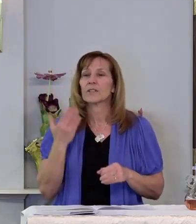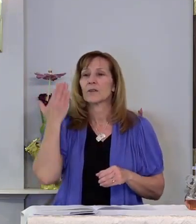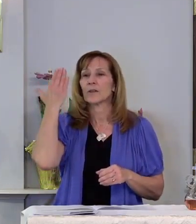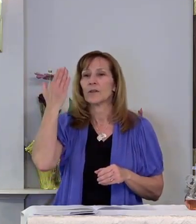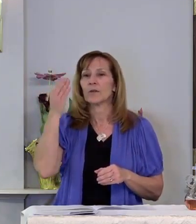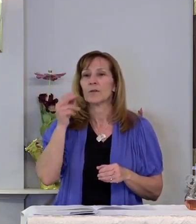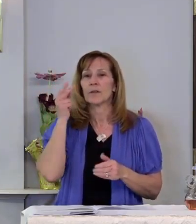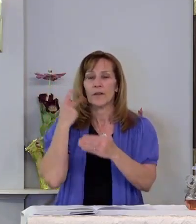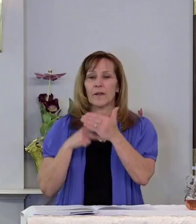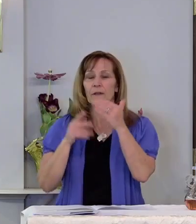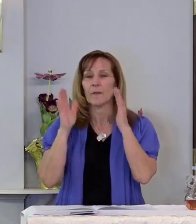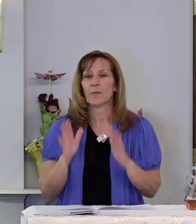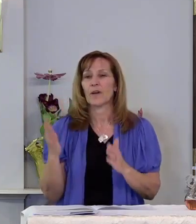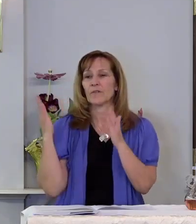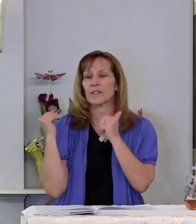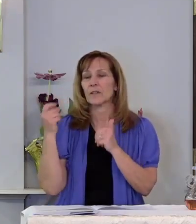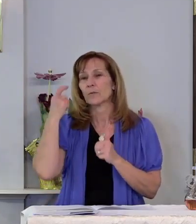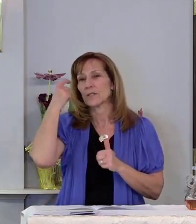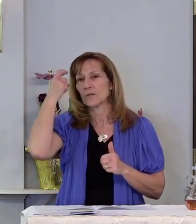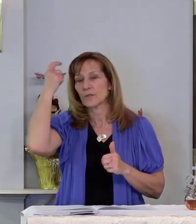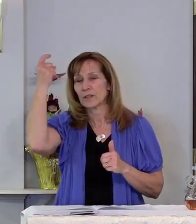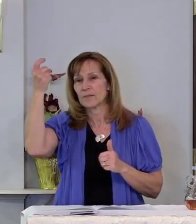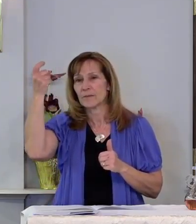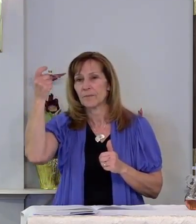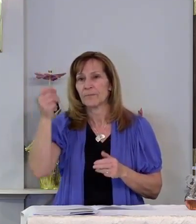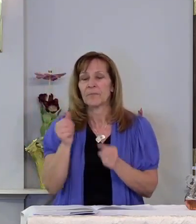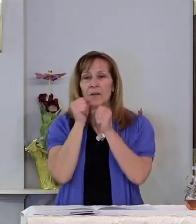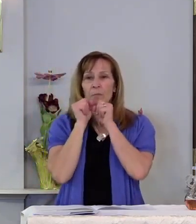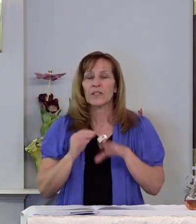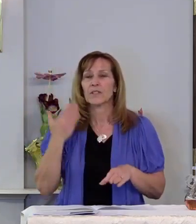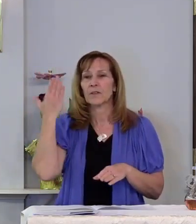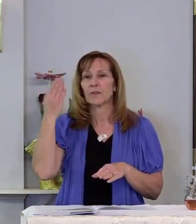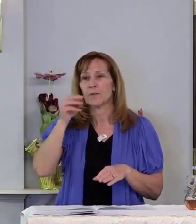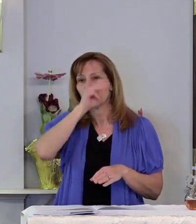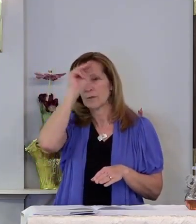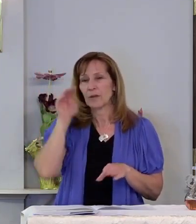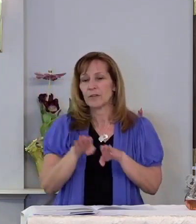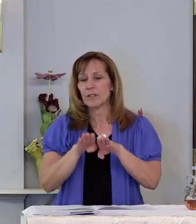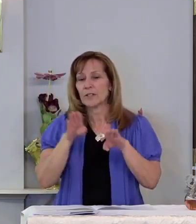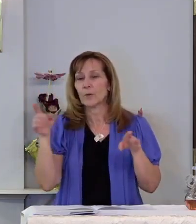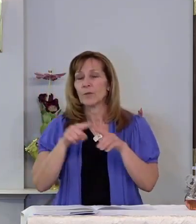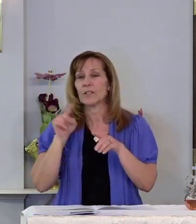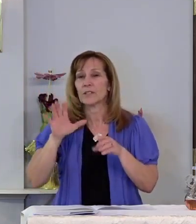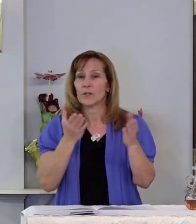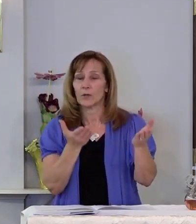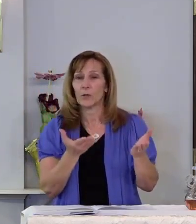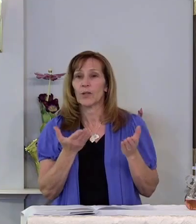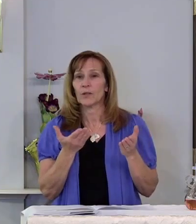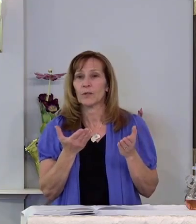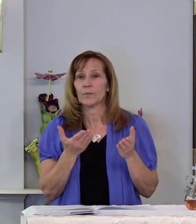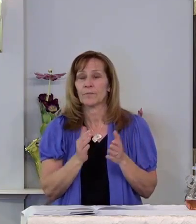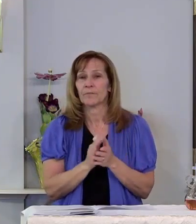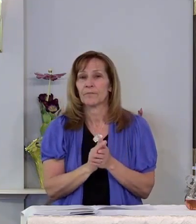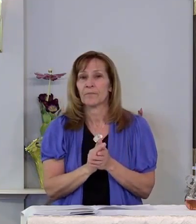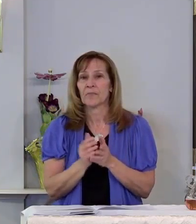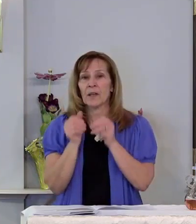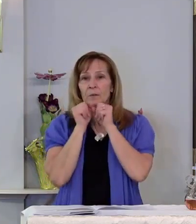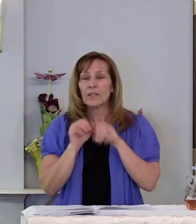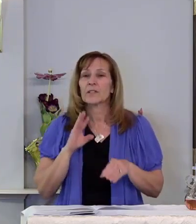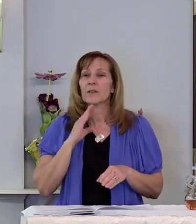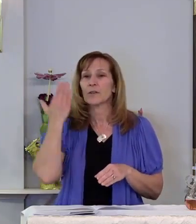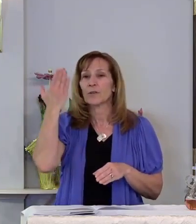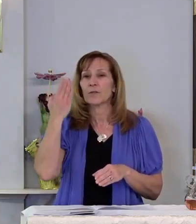Holy One, the beginning and the end, the giver of life, blessed are you for the birth of creation.